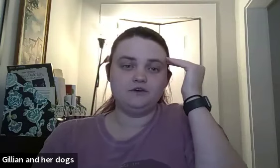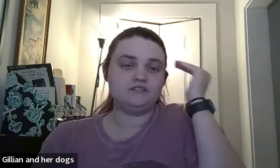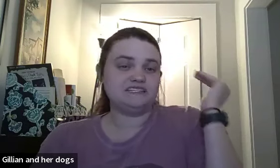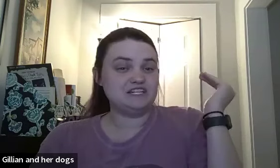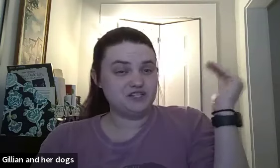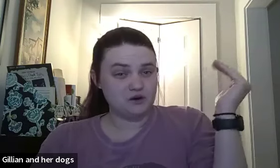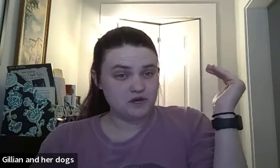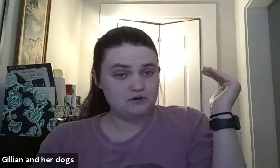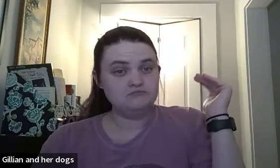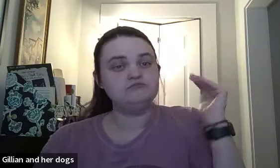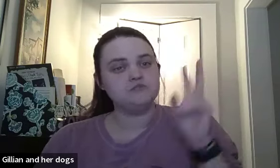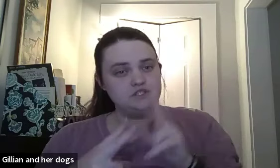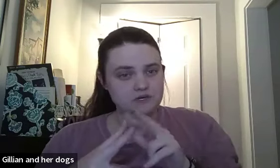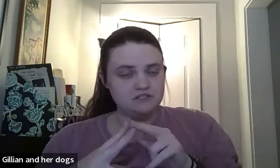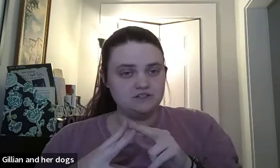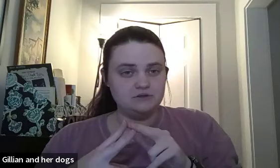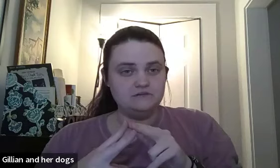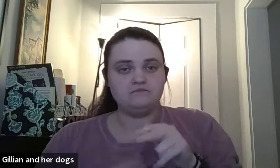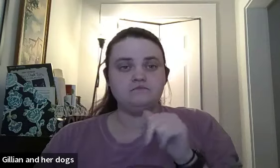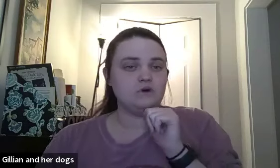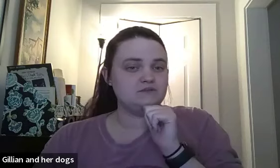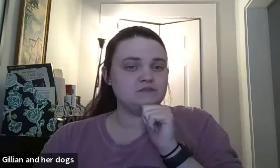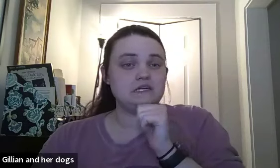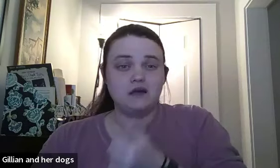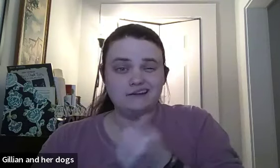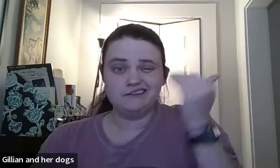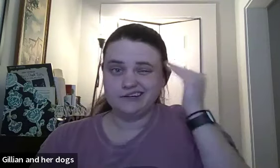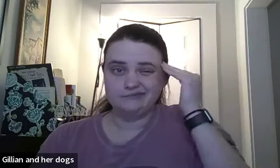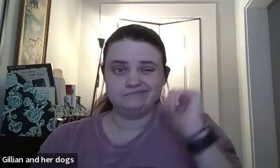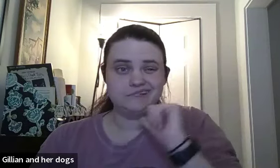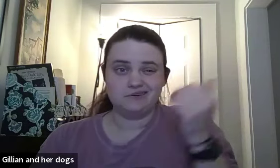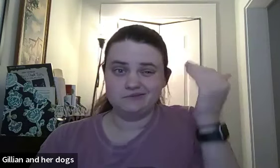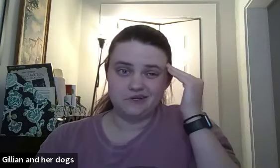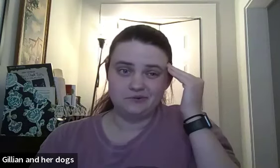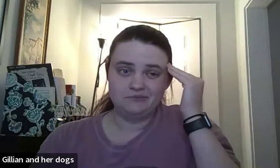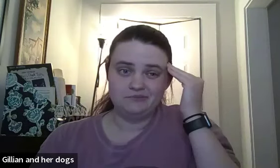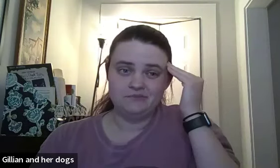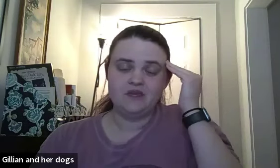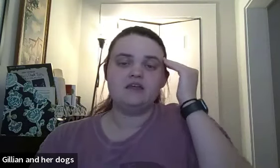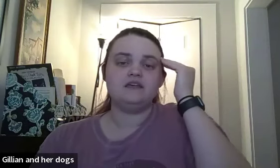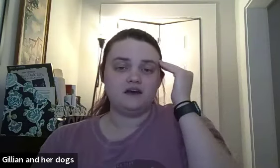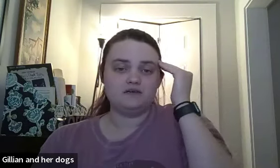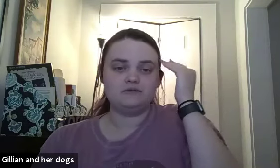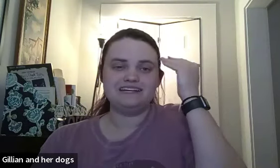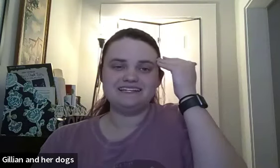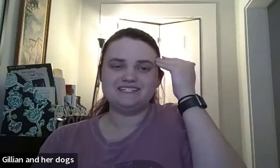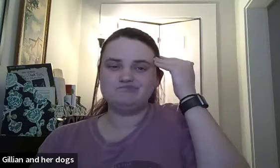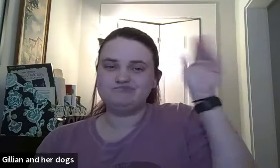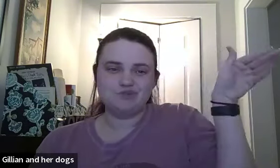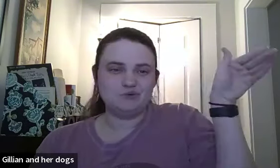you were to say don't know, two ways you can do it. One is with the not know, I don't know. The other one is don't